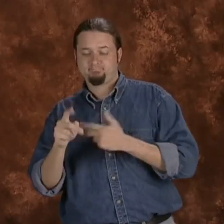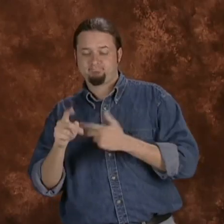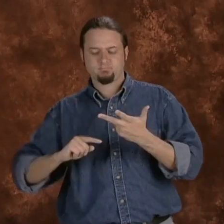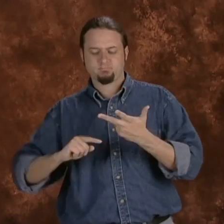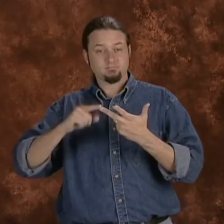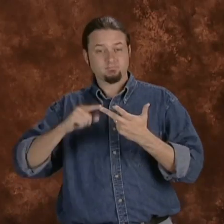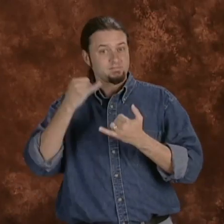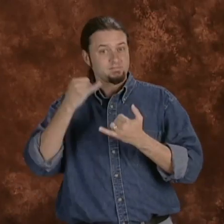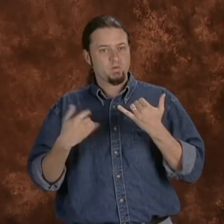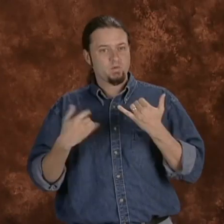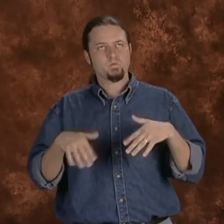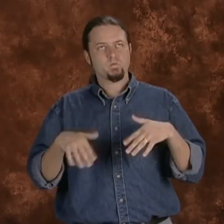and the process.